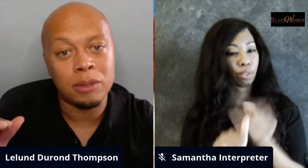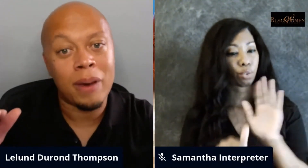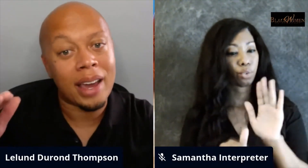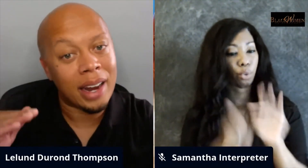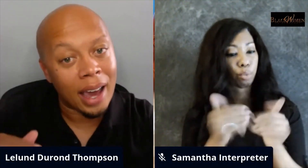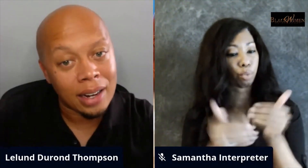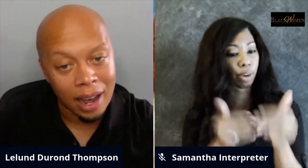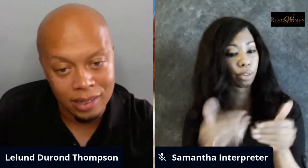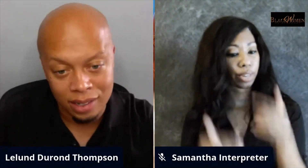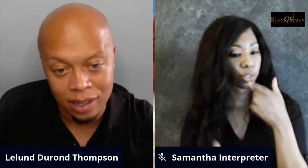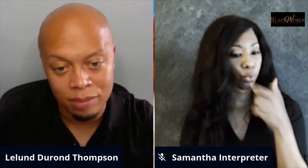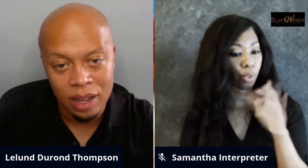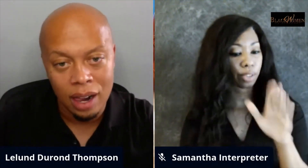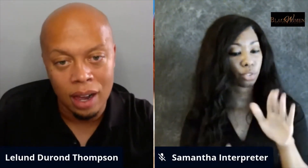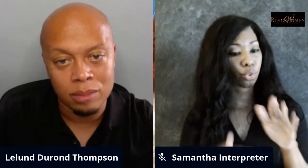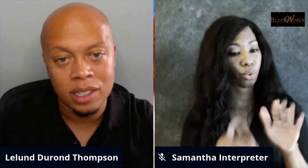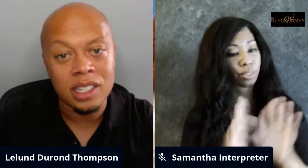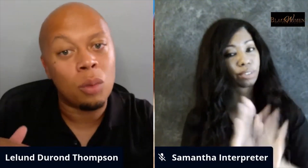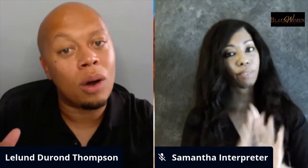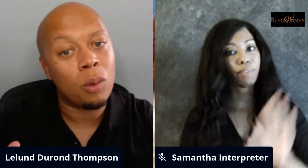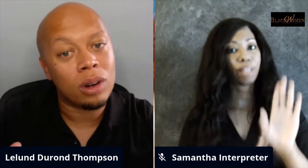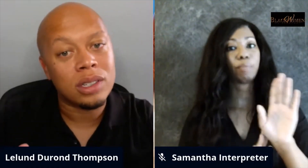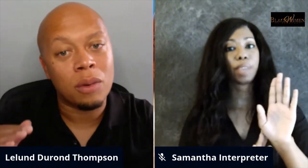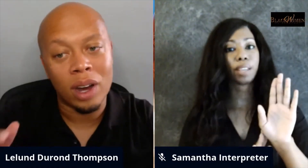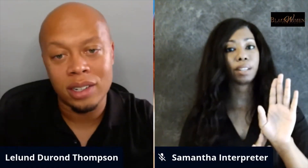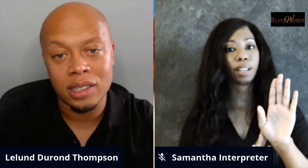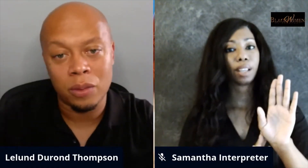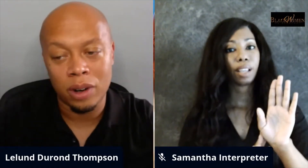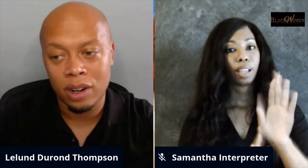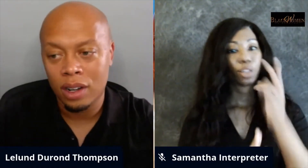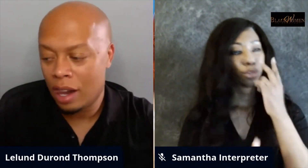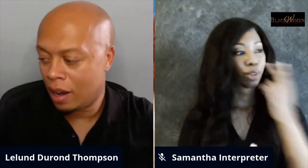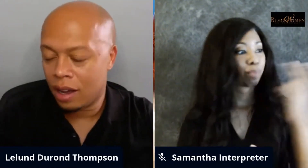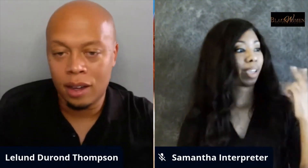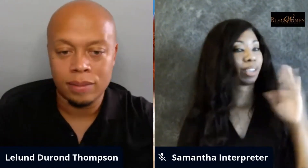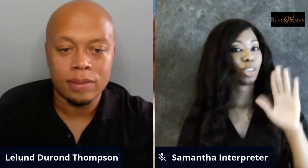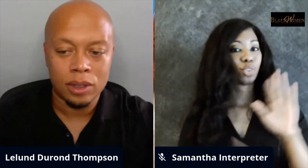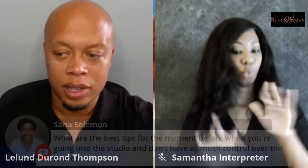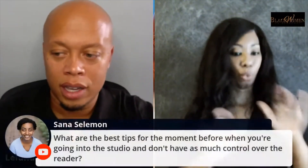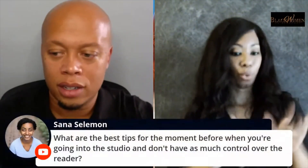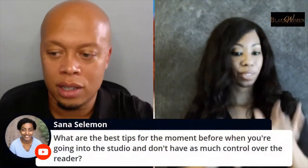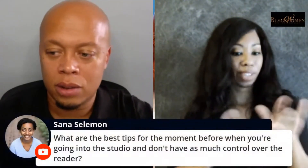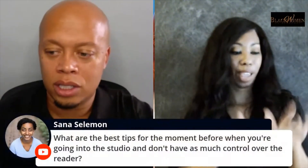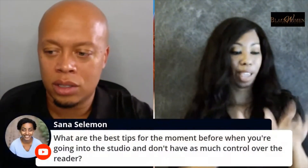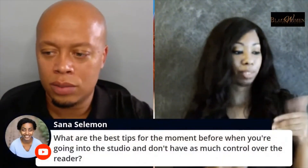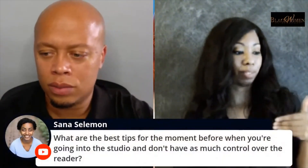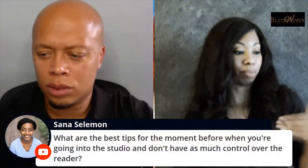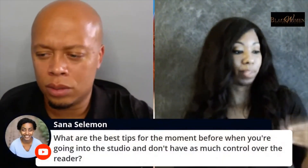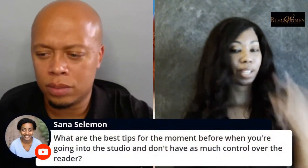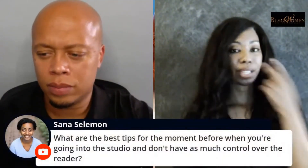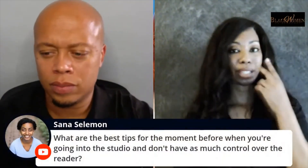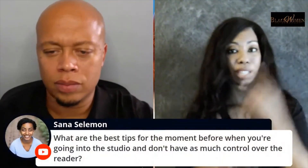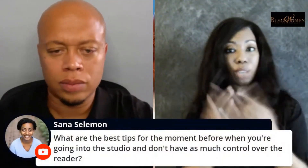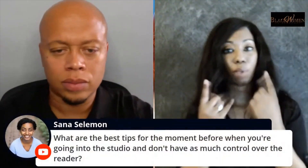the tapes back and analyzing them to see what works and what doesn't work. Okay, another question.